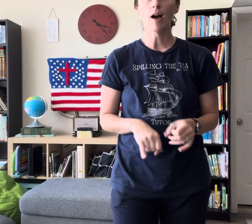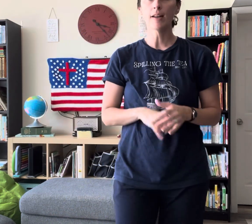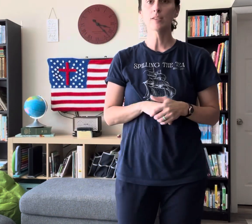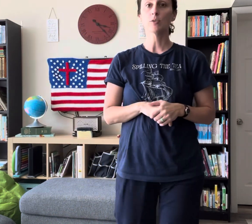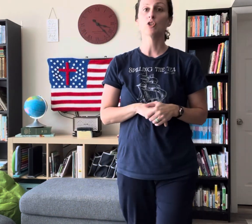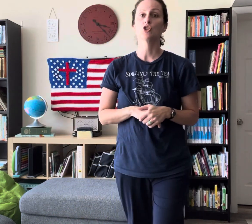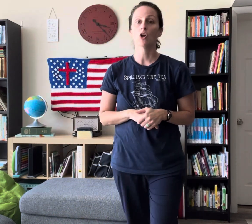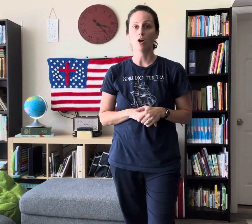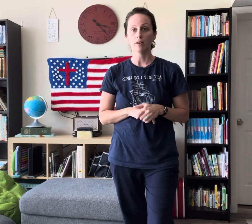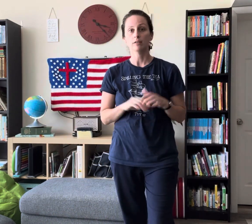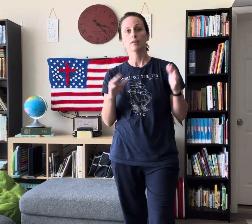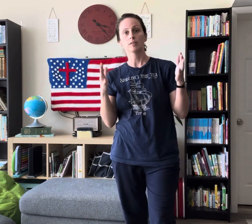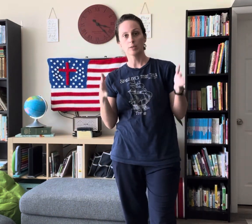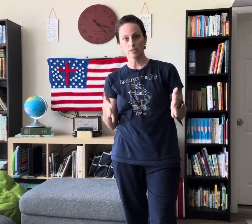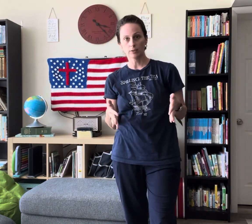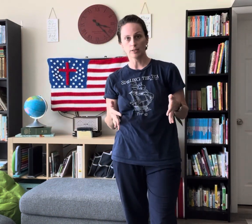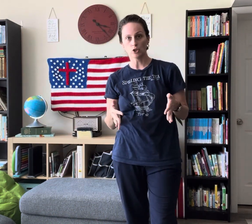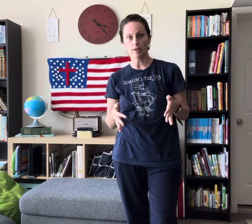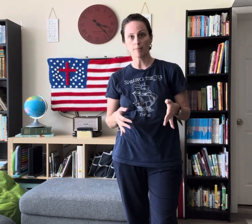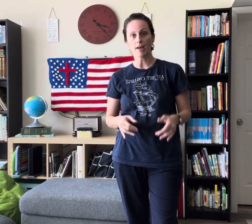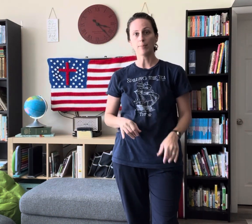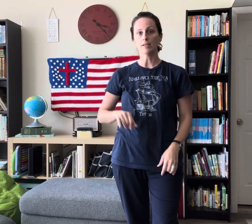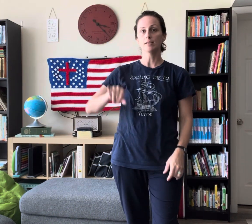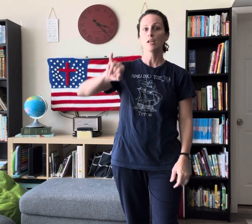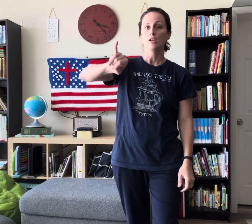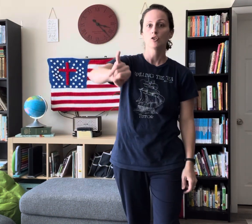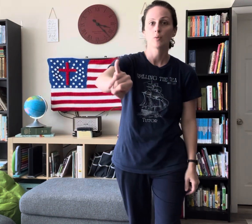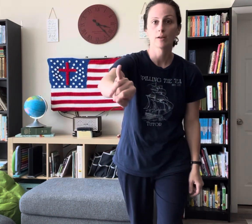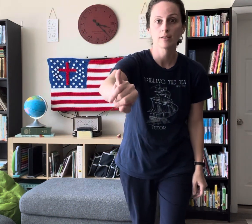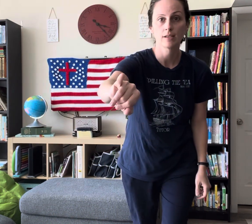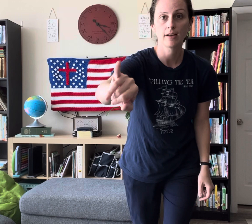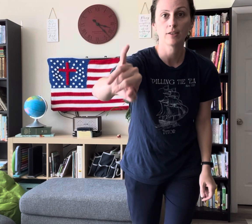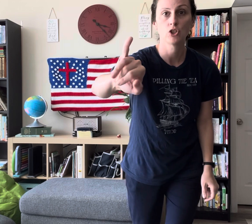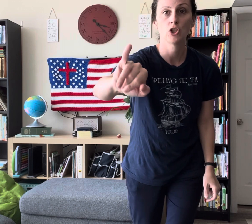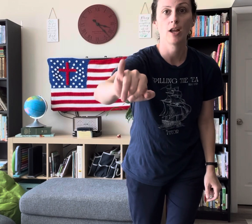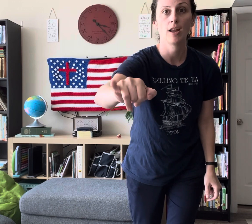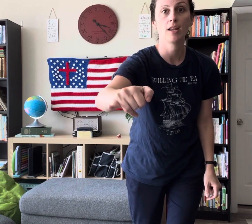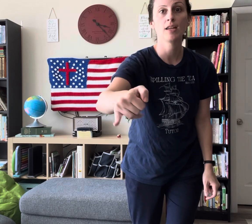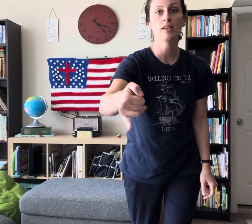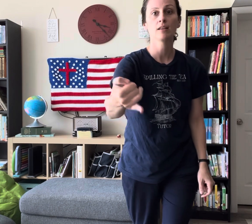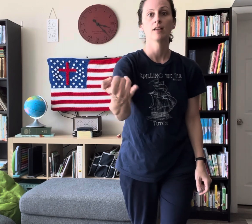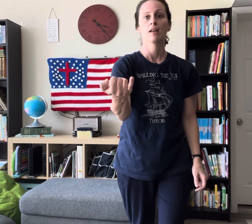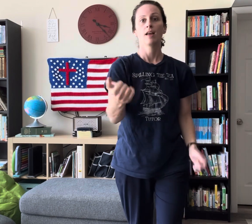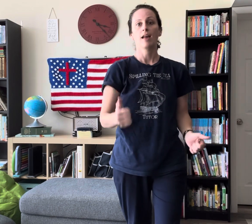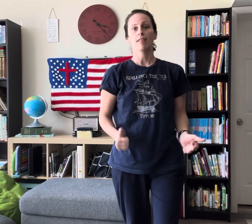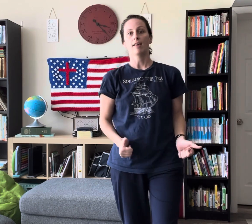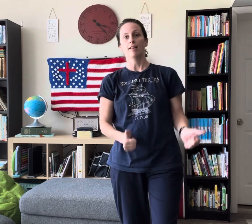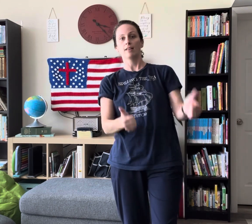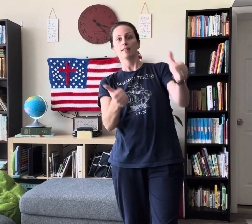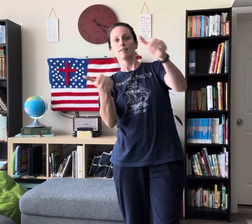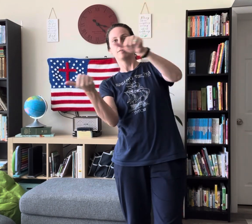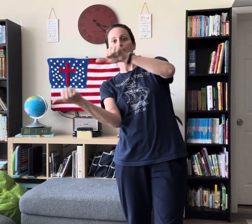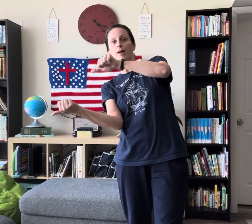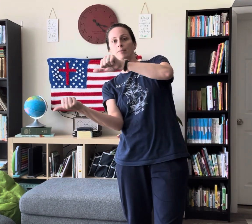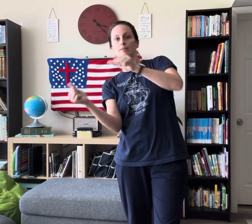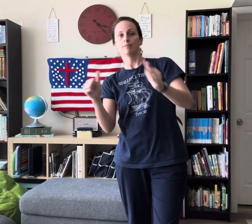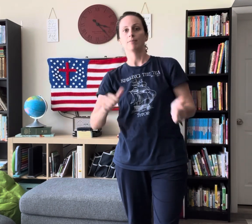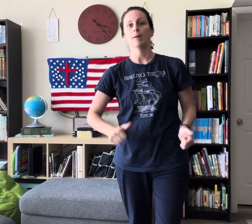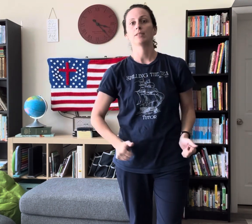Johannes, which is John, specifically John the Baptist. So we're going to sign a J and then